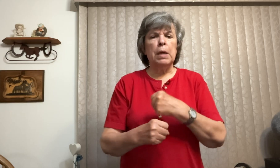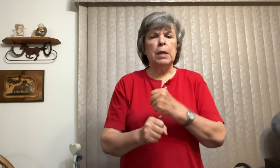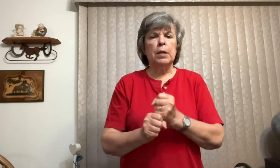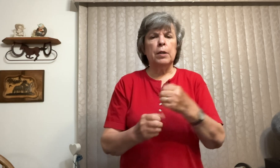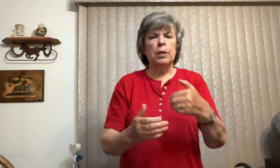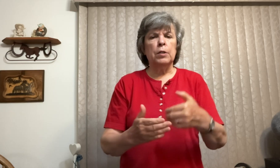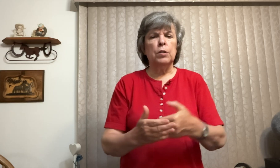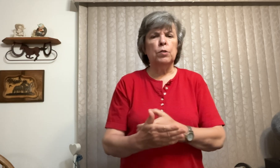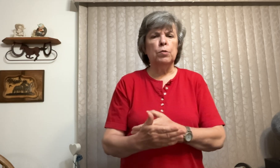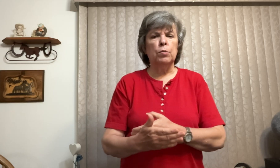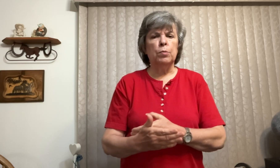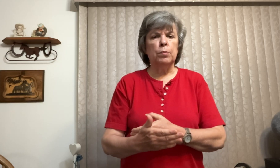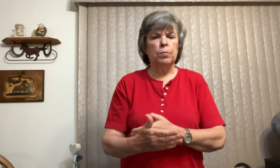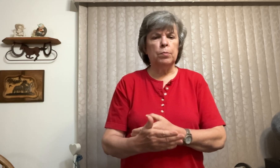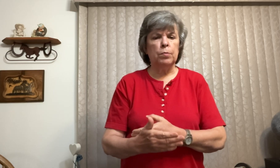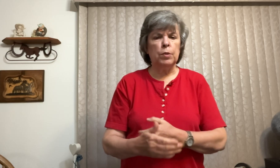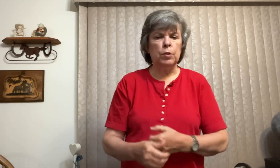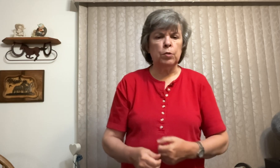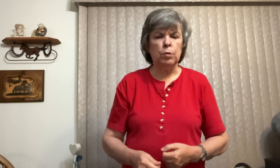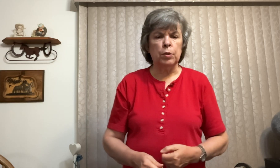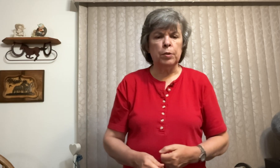Make new, restored.